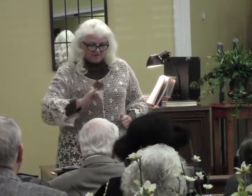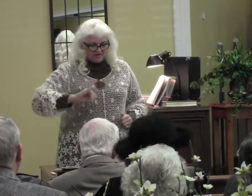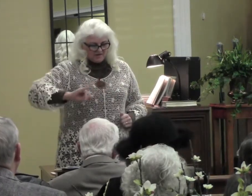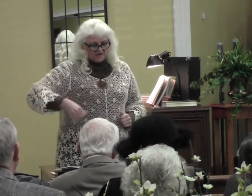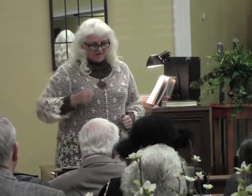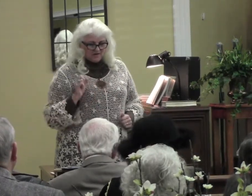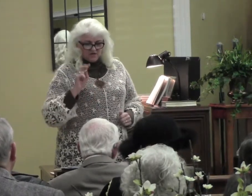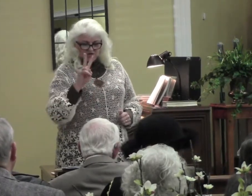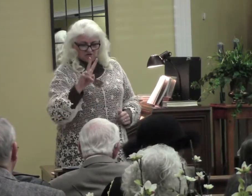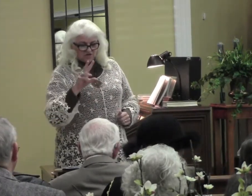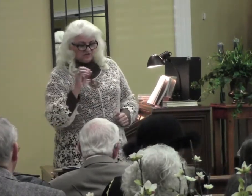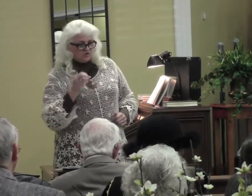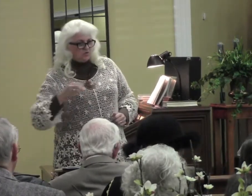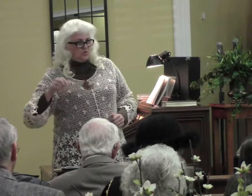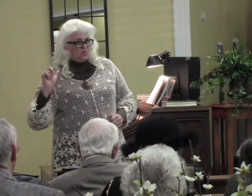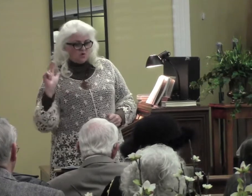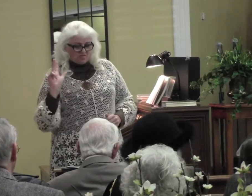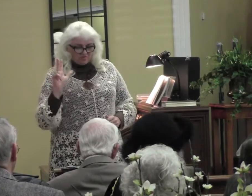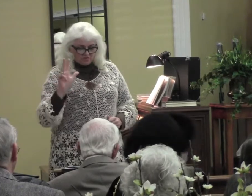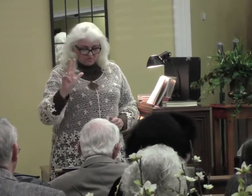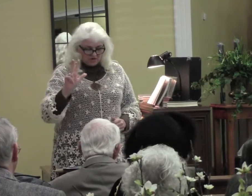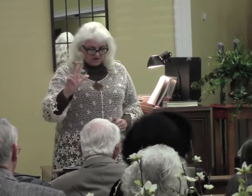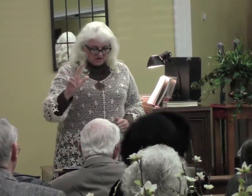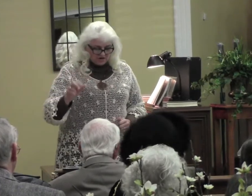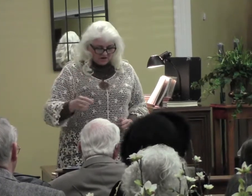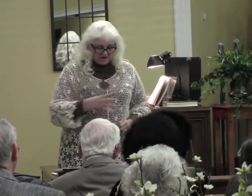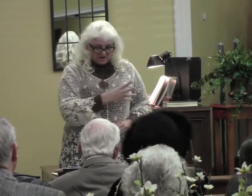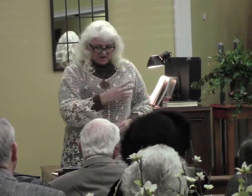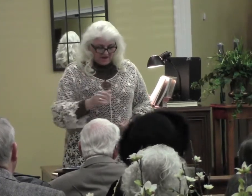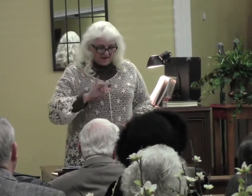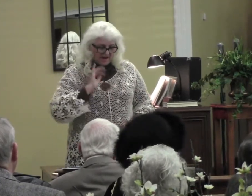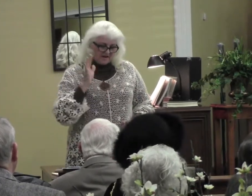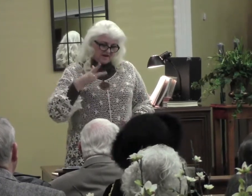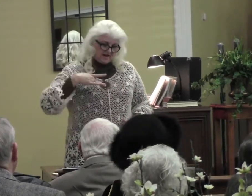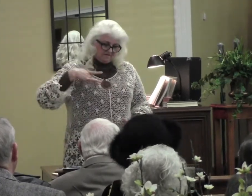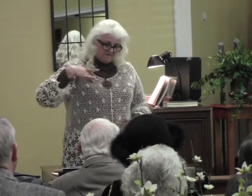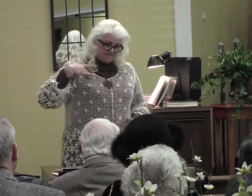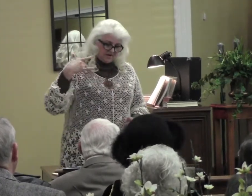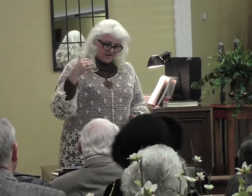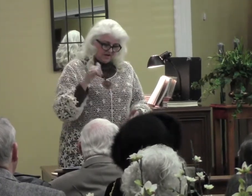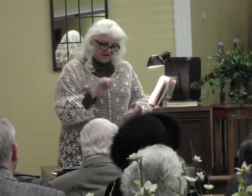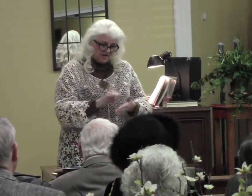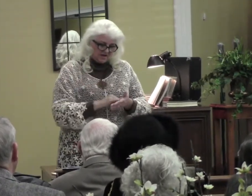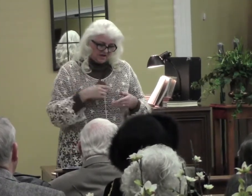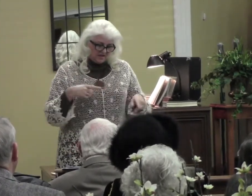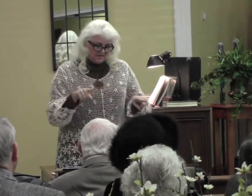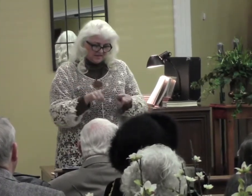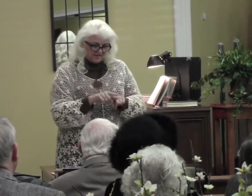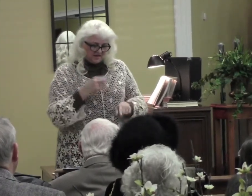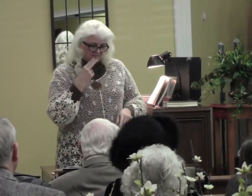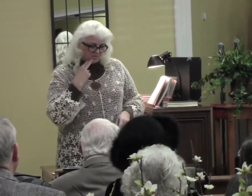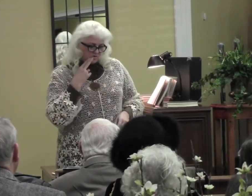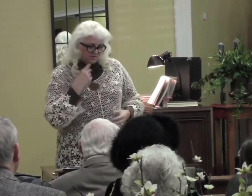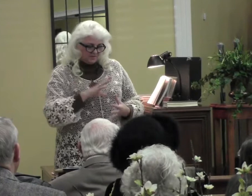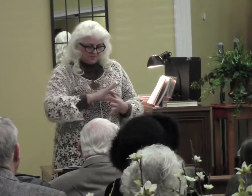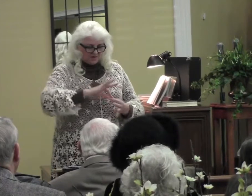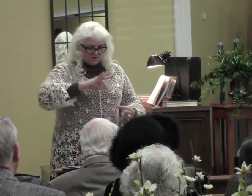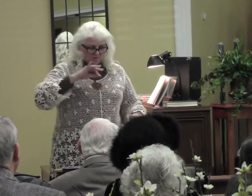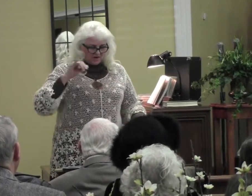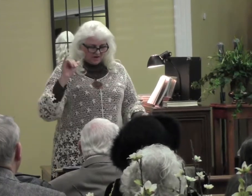be just two or three. And I feel the same sweet spirit